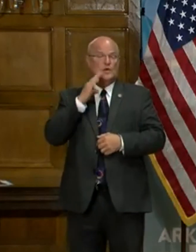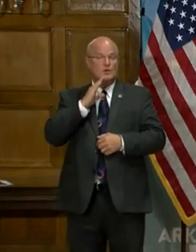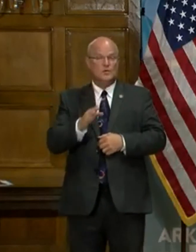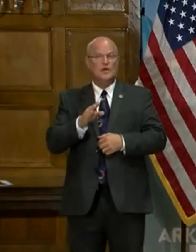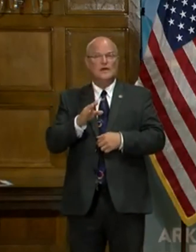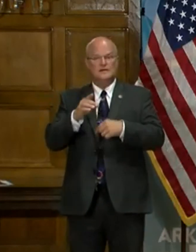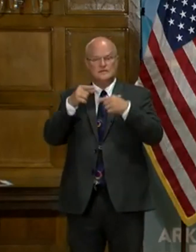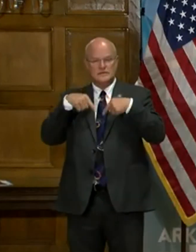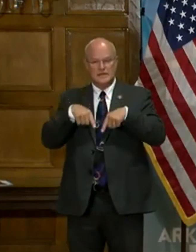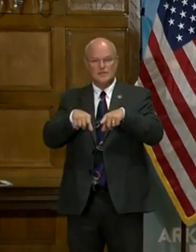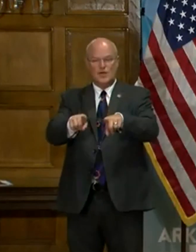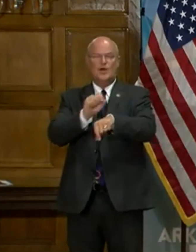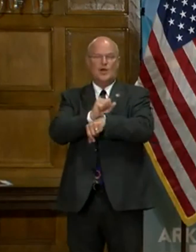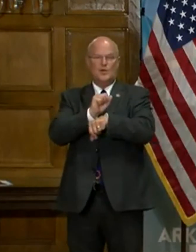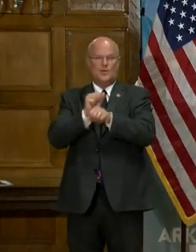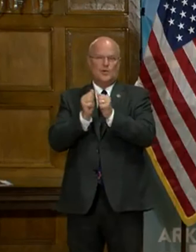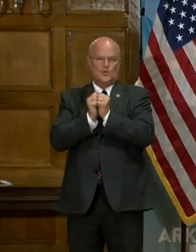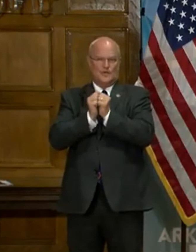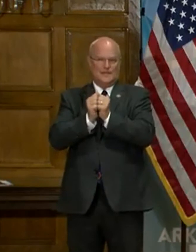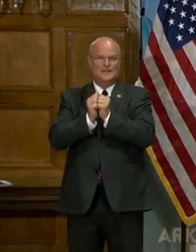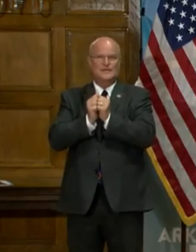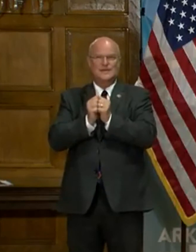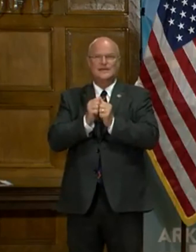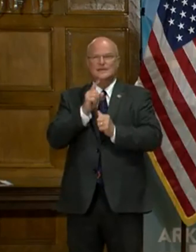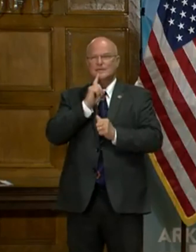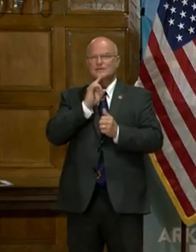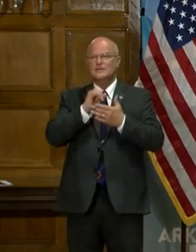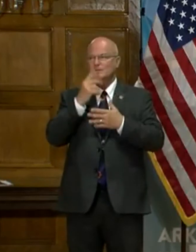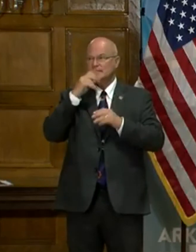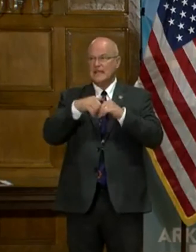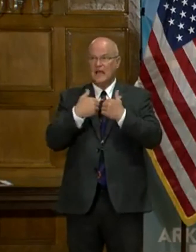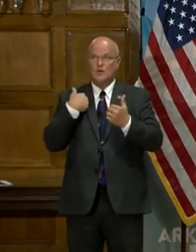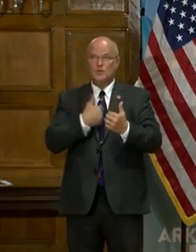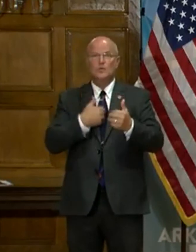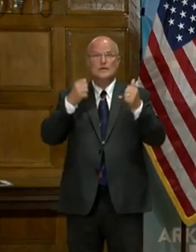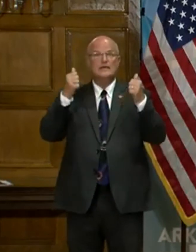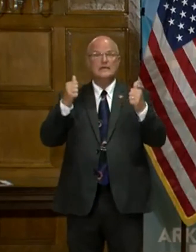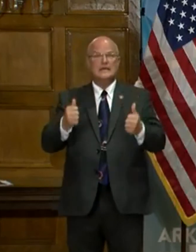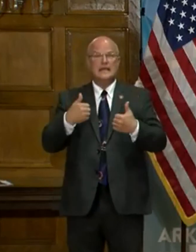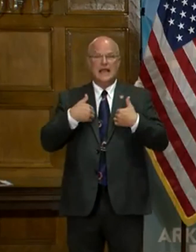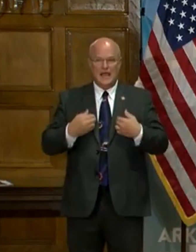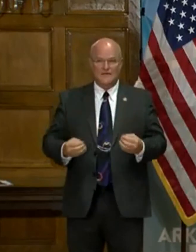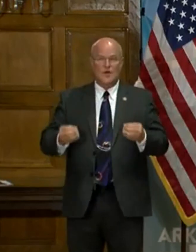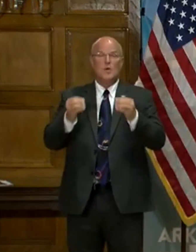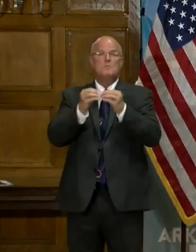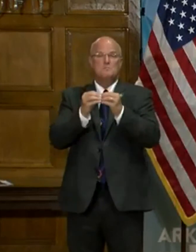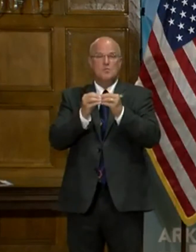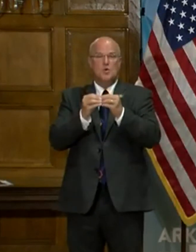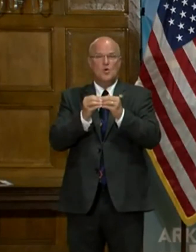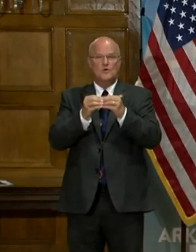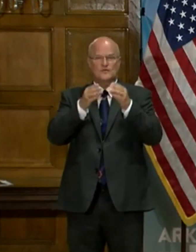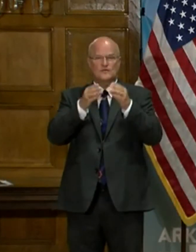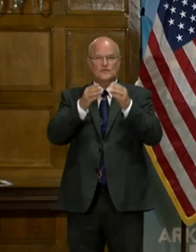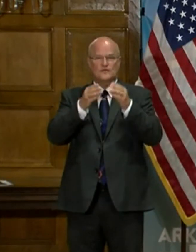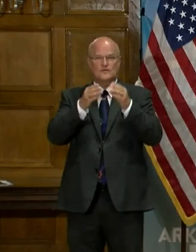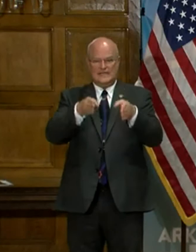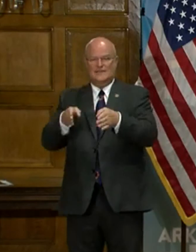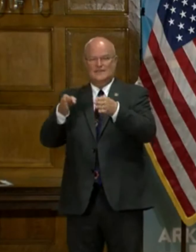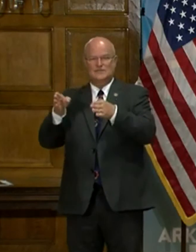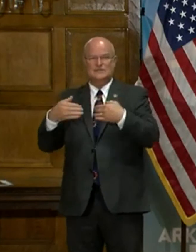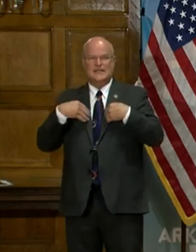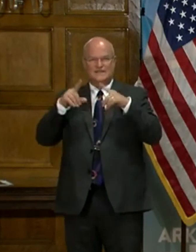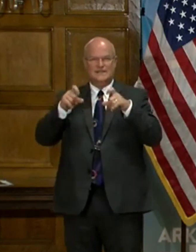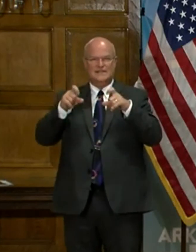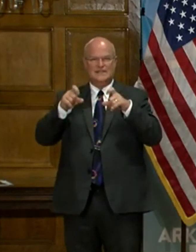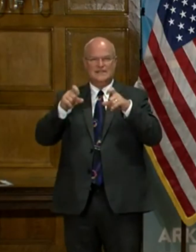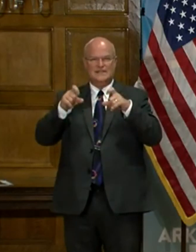come alongside them, and we are working with them to see how we can have more of those individuals have their